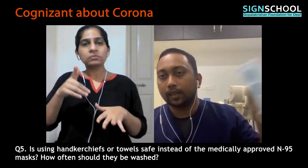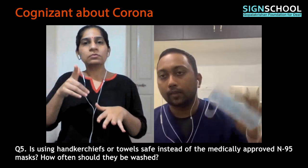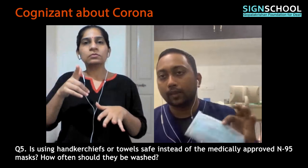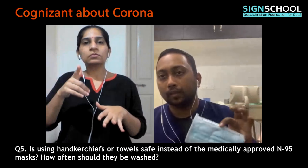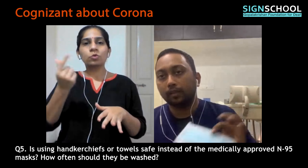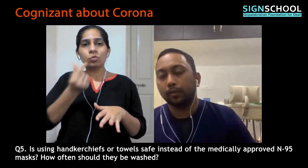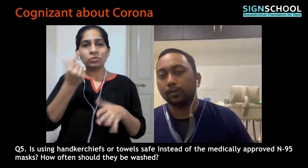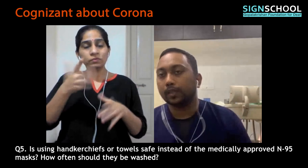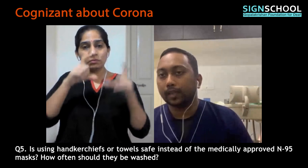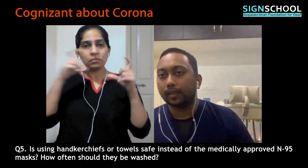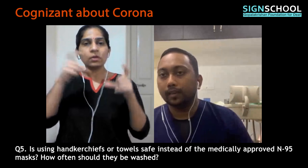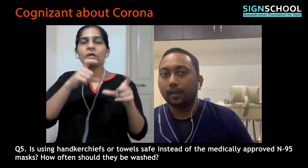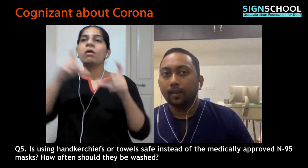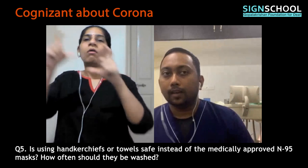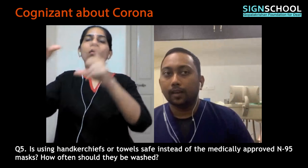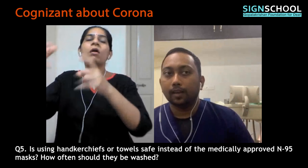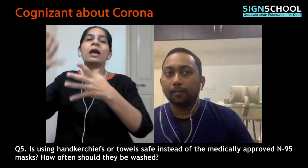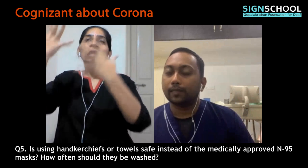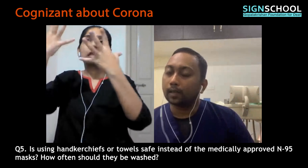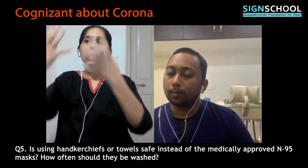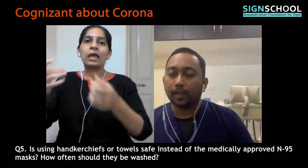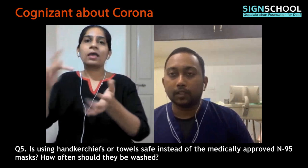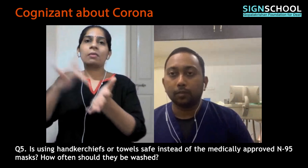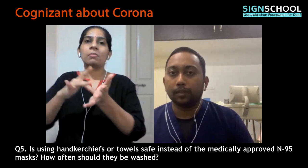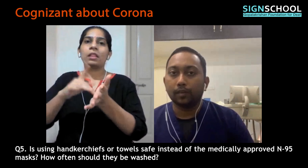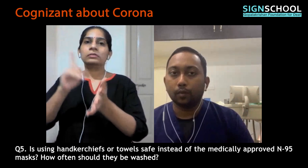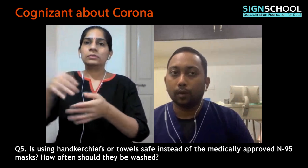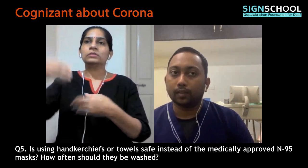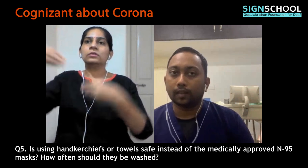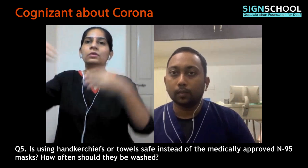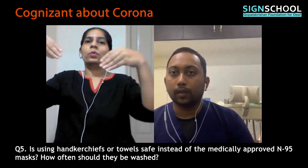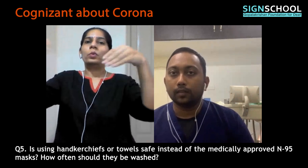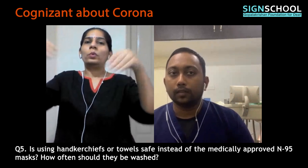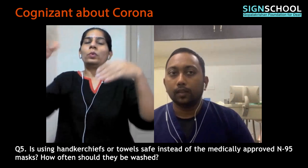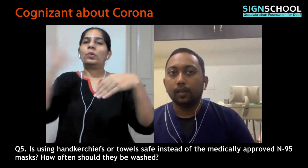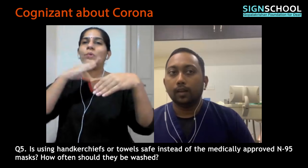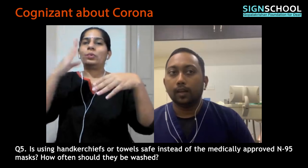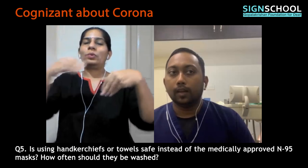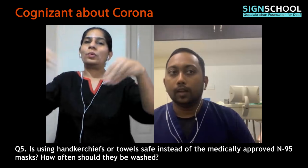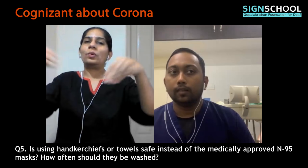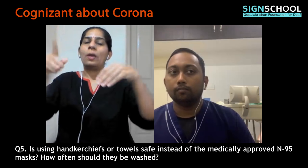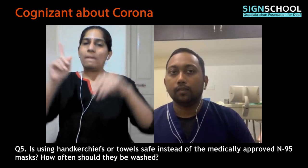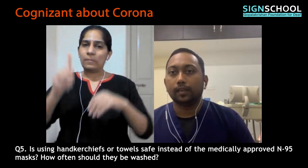and after that you can use it again. That to maximum 3 to 4 days. Otherwise,